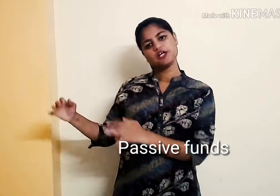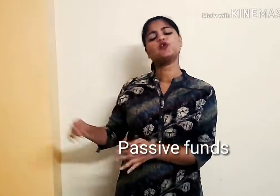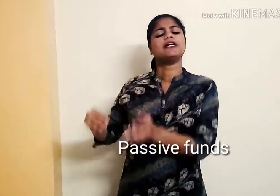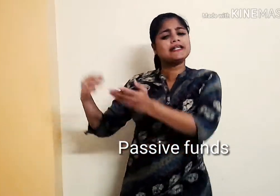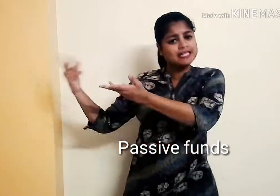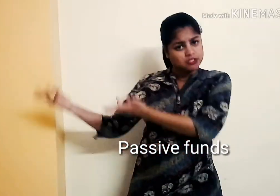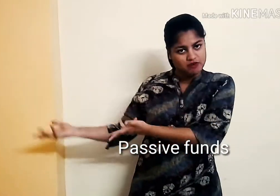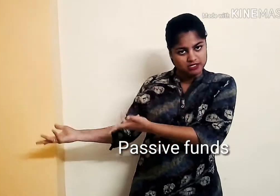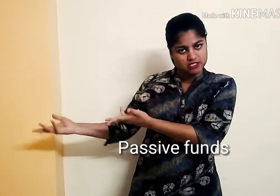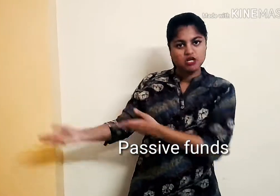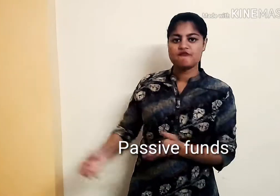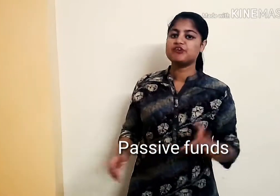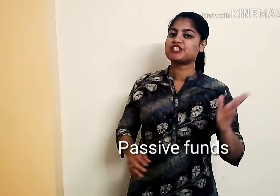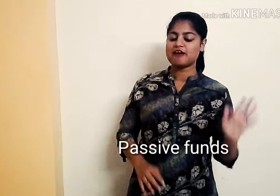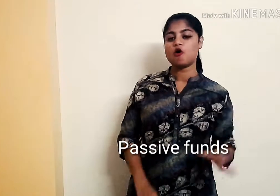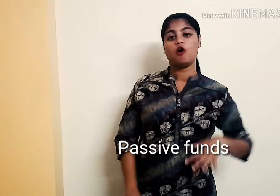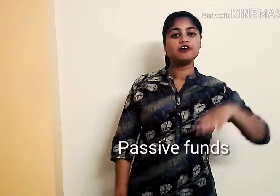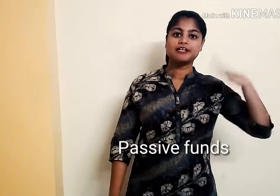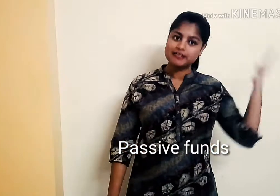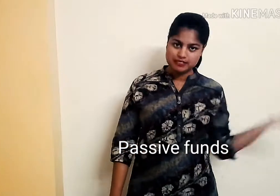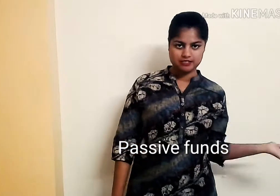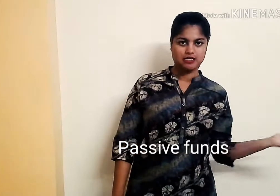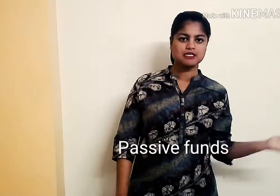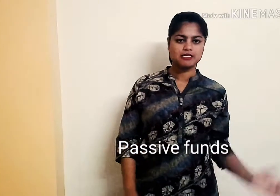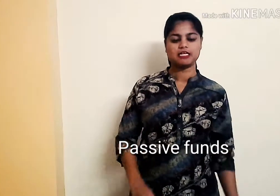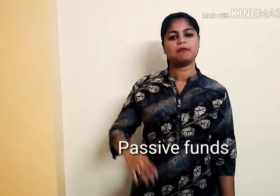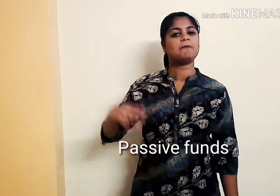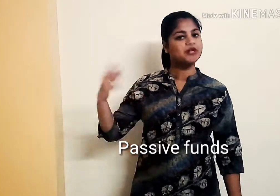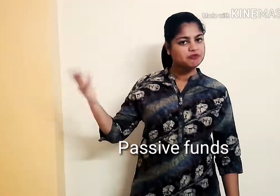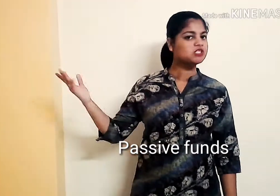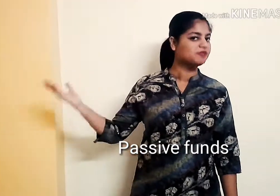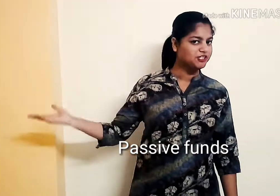to index funds, which I have already discussed in my previous video.